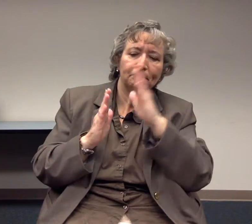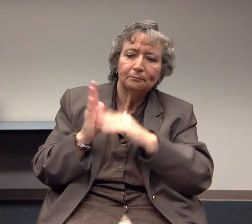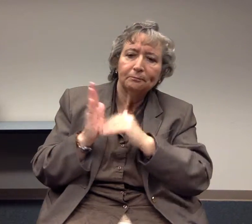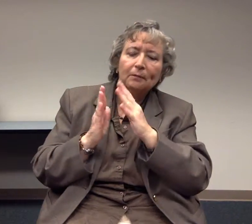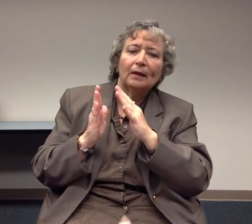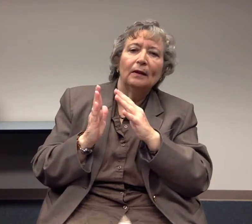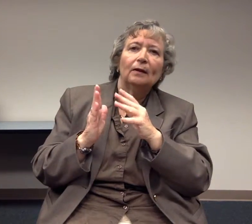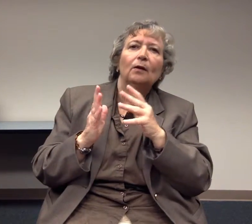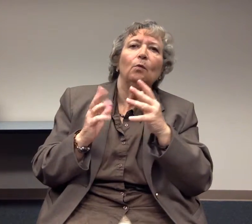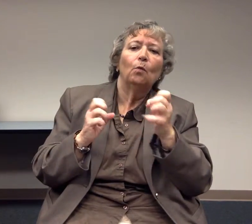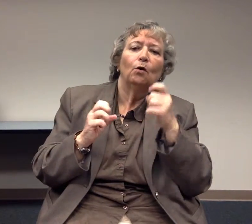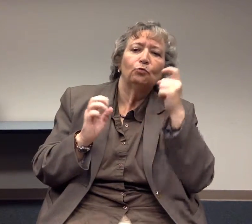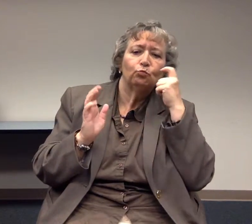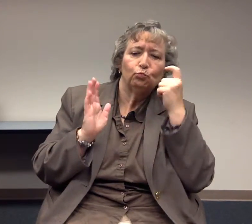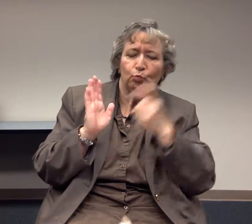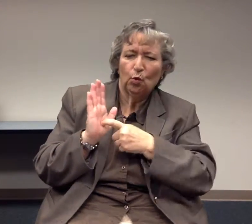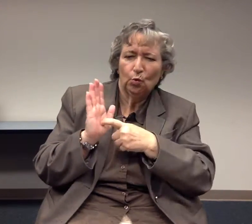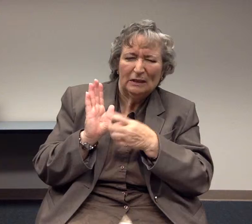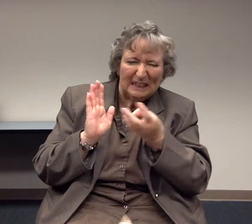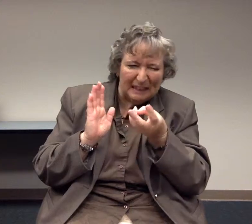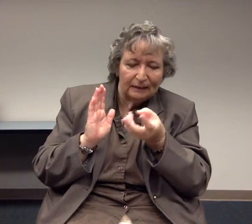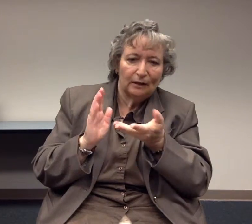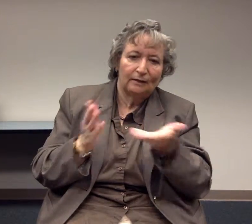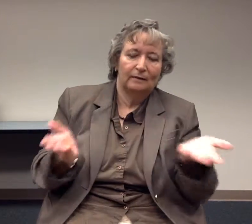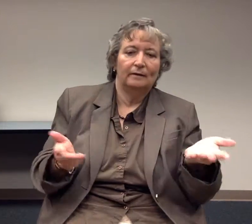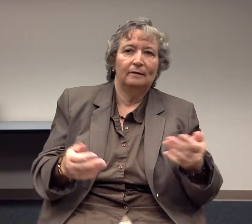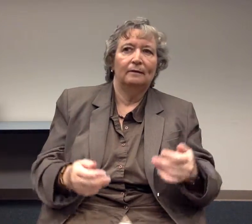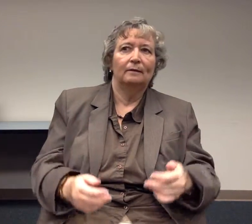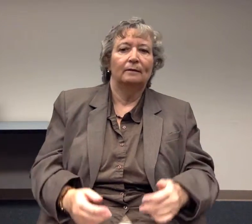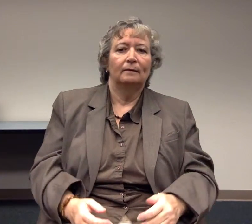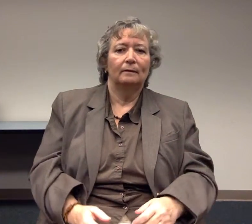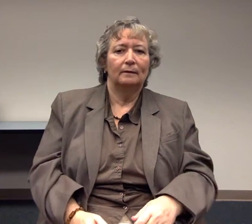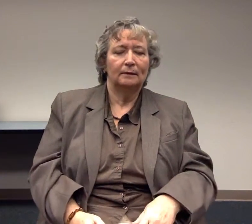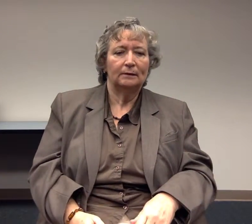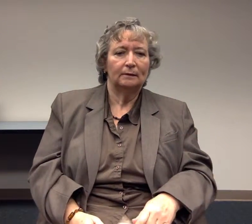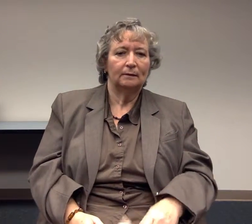those small things. Take a look at a couple more of her paintings.